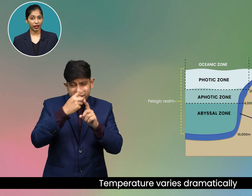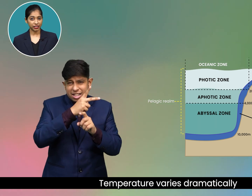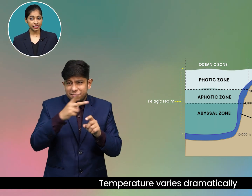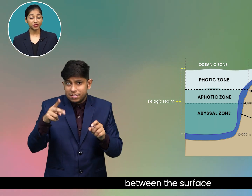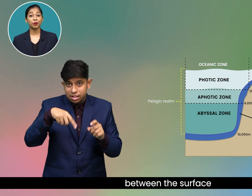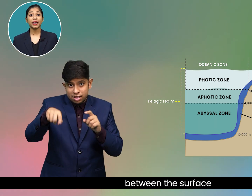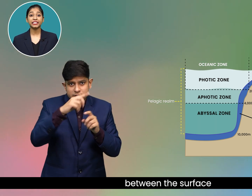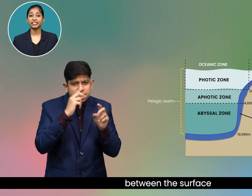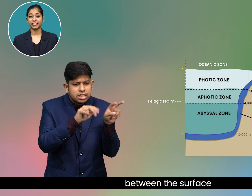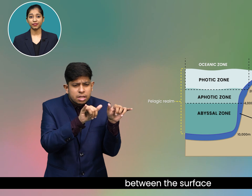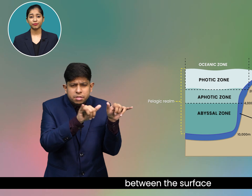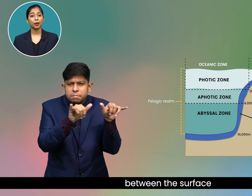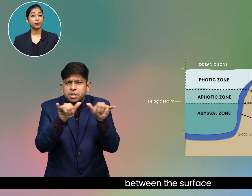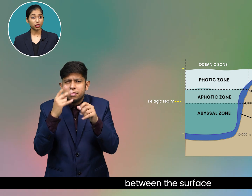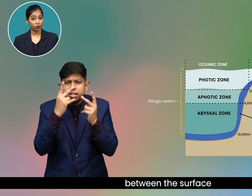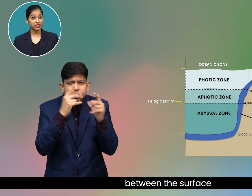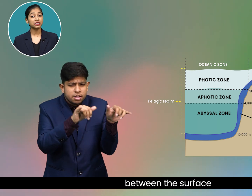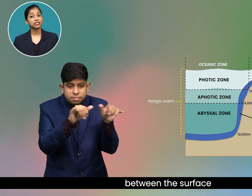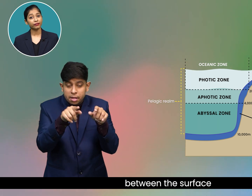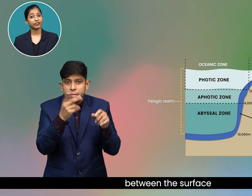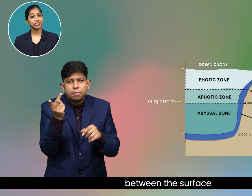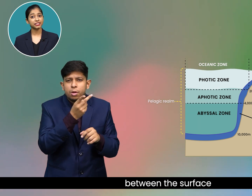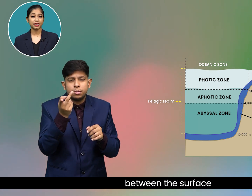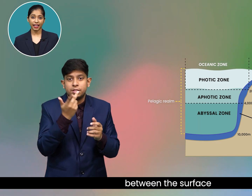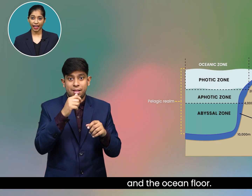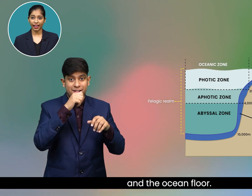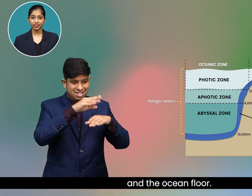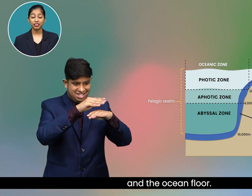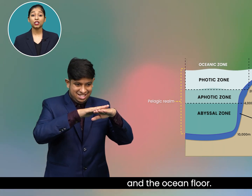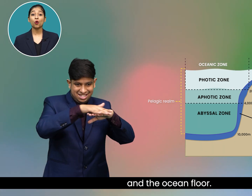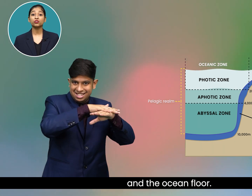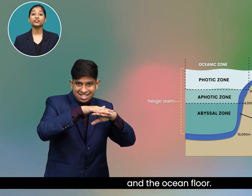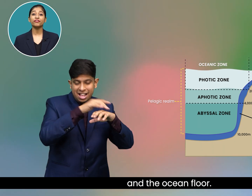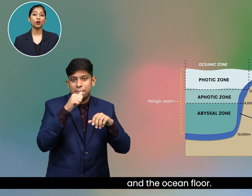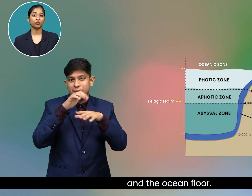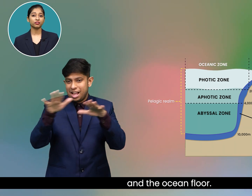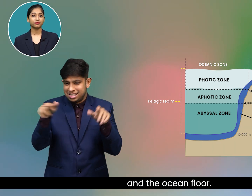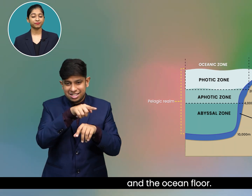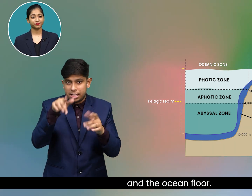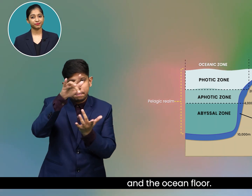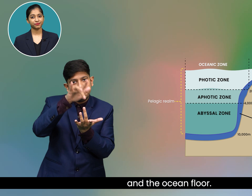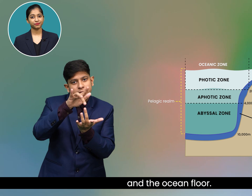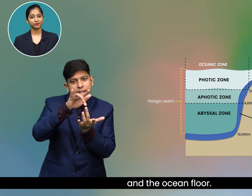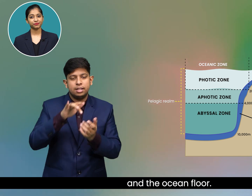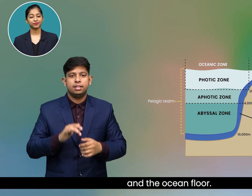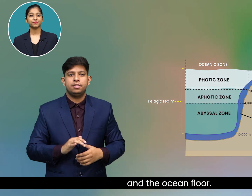Temperature varies dramatically between the surface and the ocean floor.